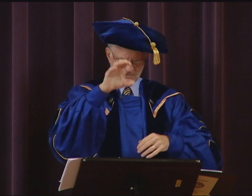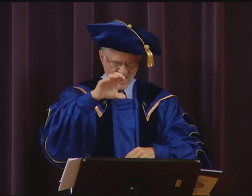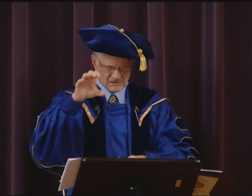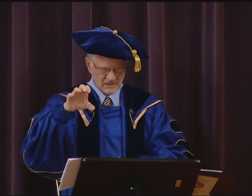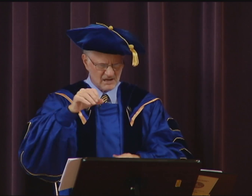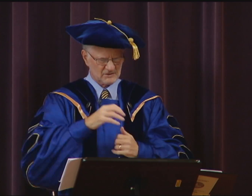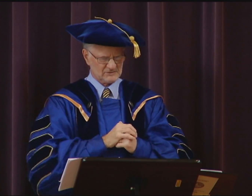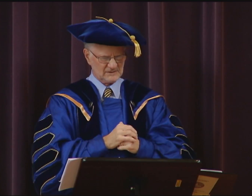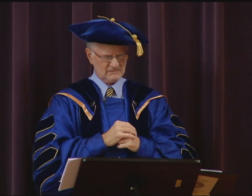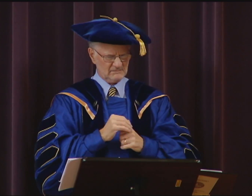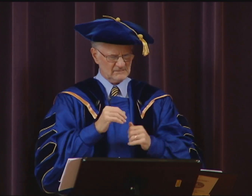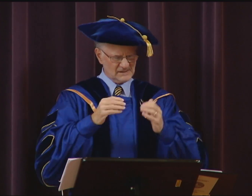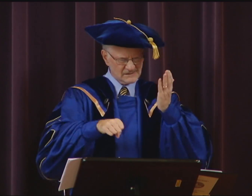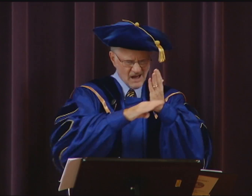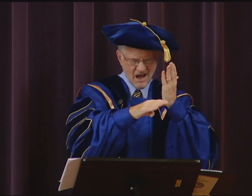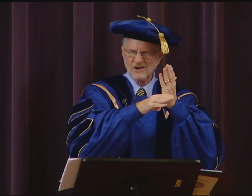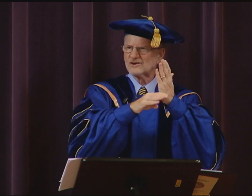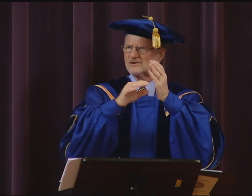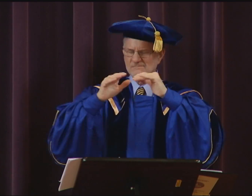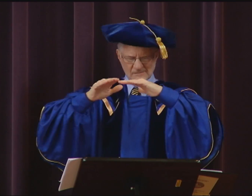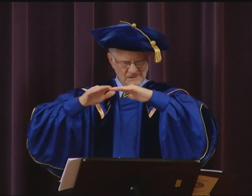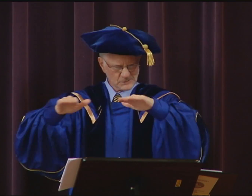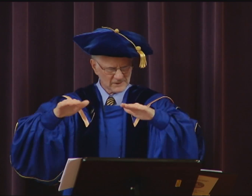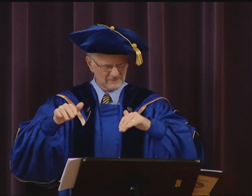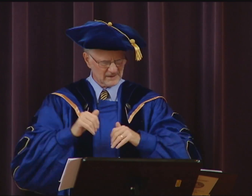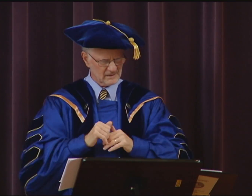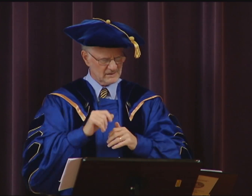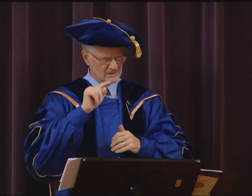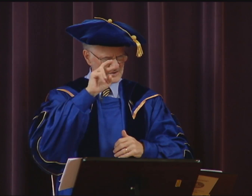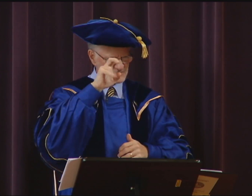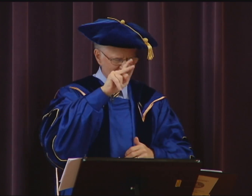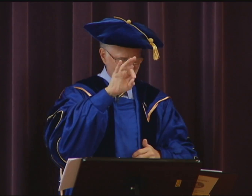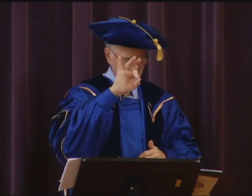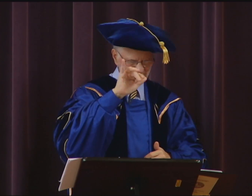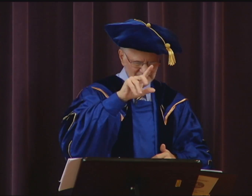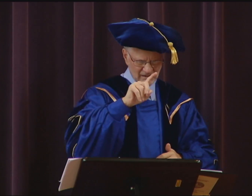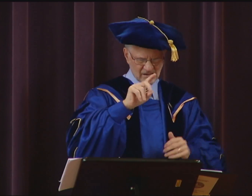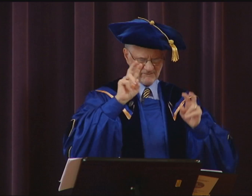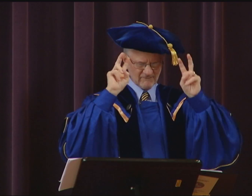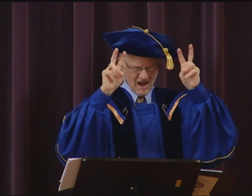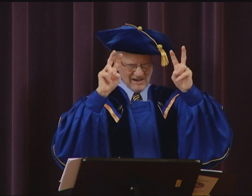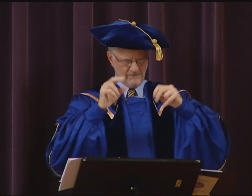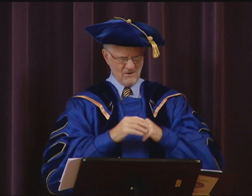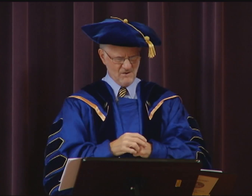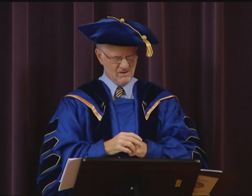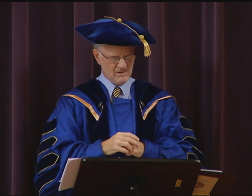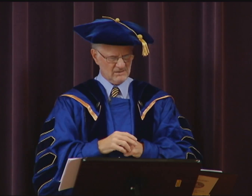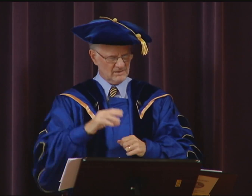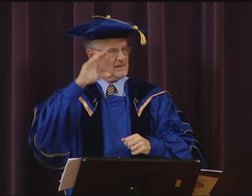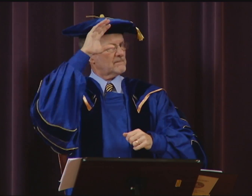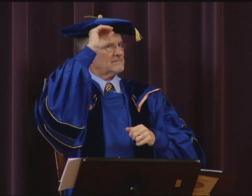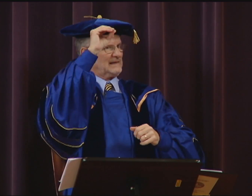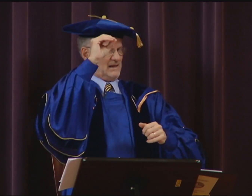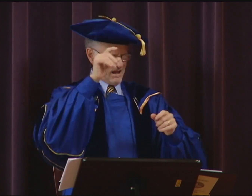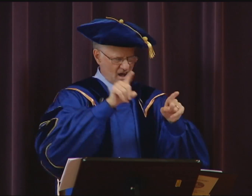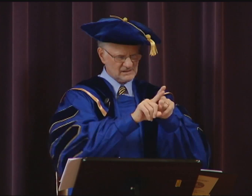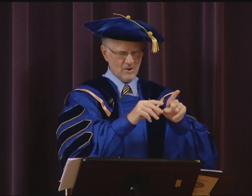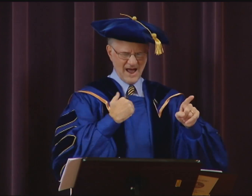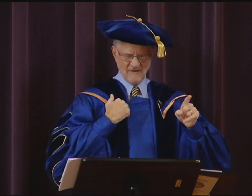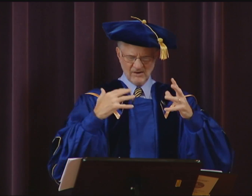We have basketball, cross country, soccer, swimming, track and field, volleyball,